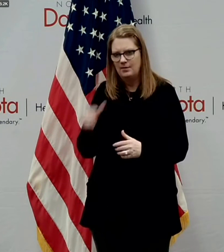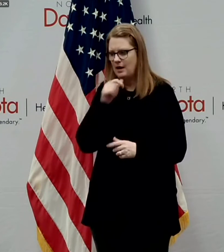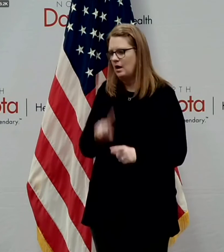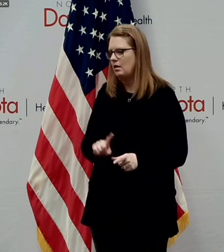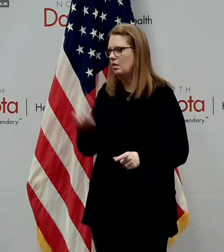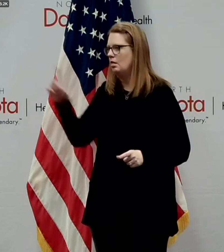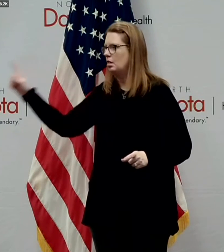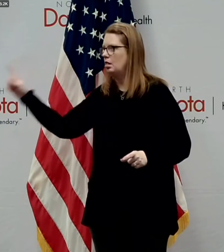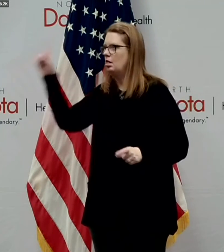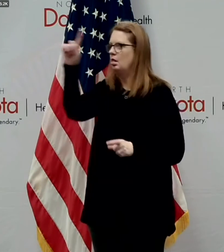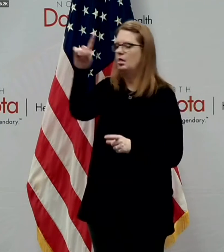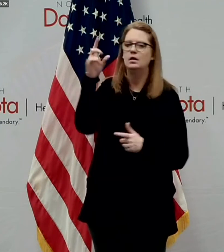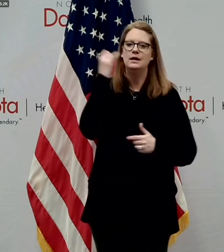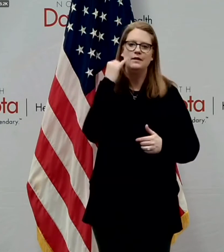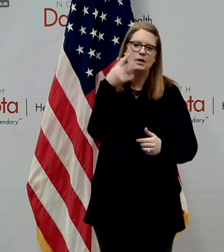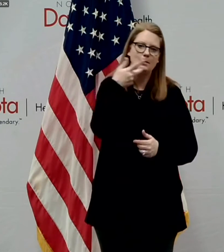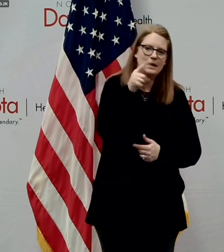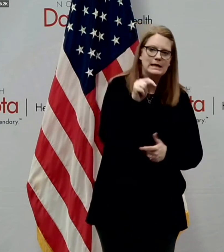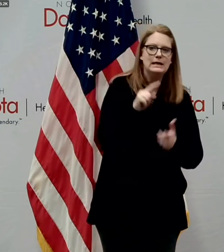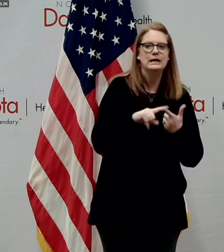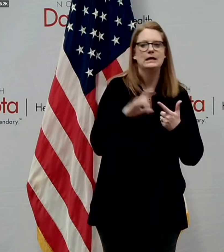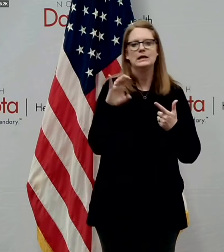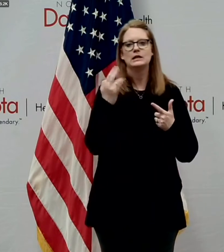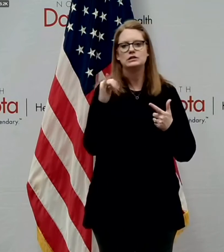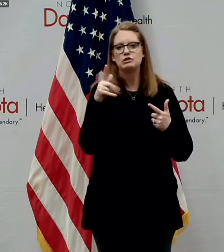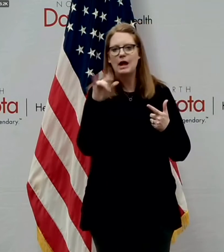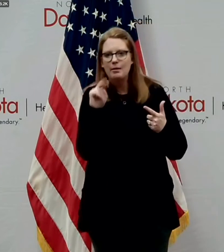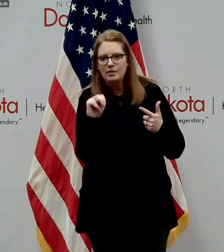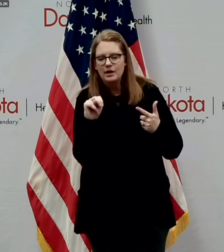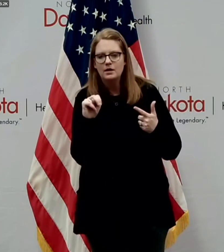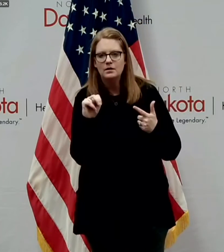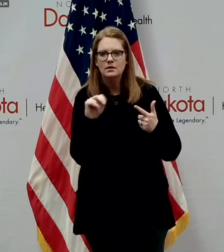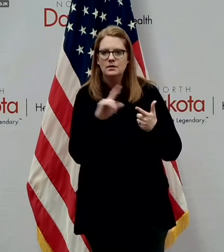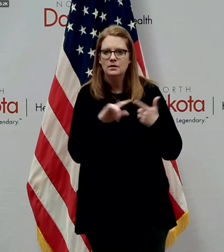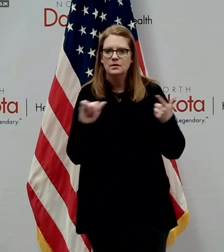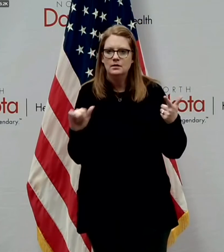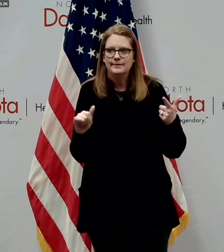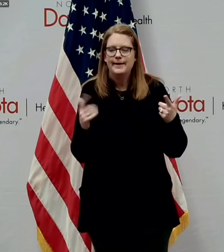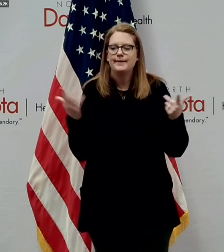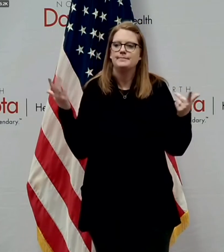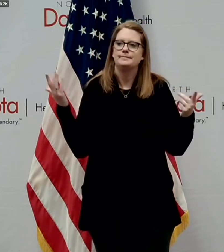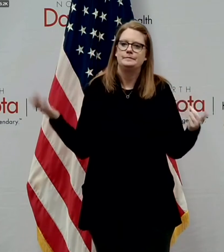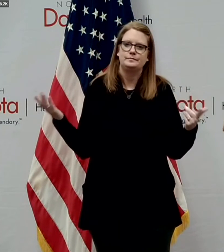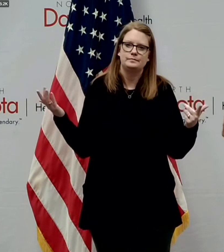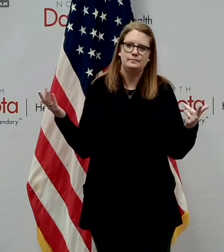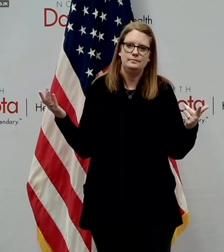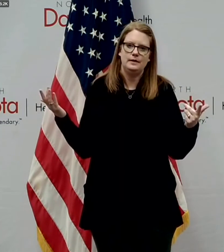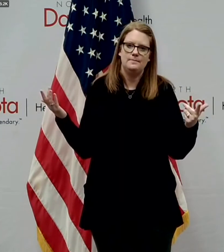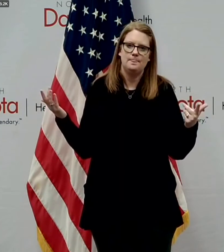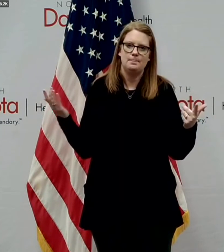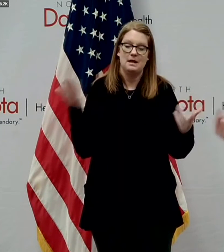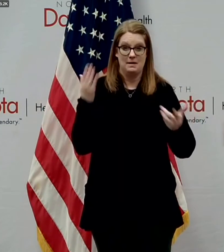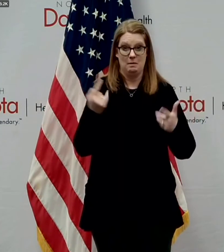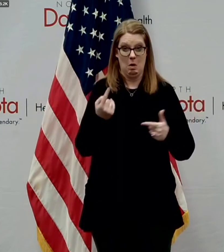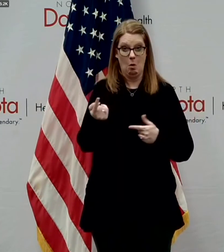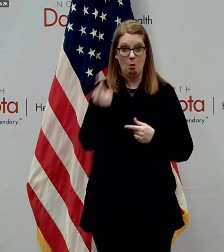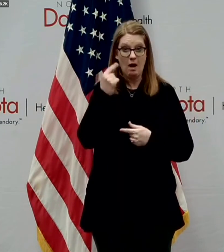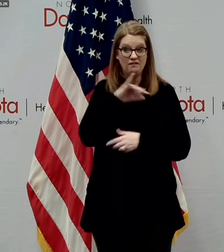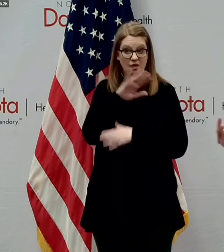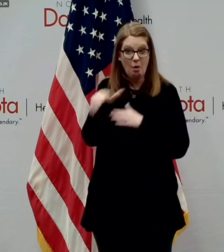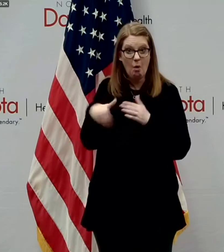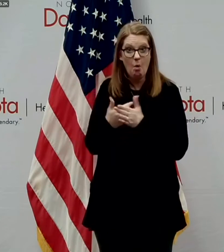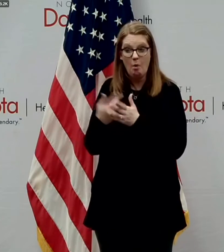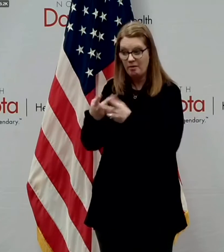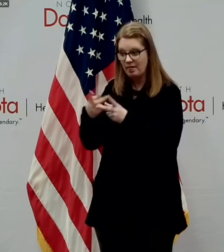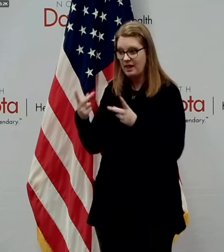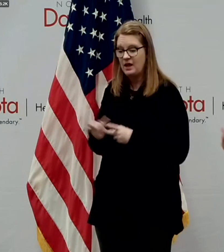if you're a physical therapist, if you're a chaplain, those kinds of things where there might have been one for the whole facility that would have